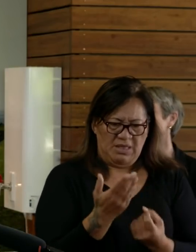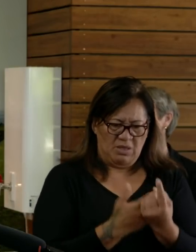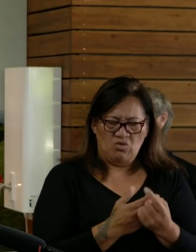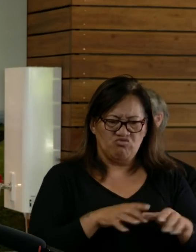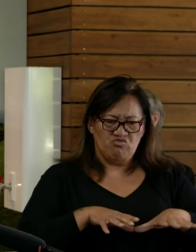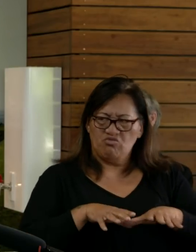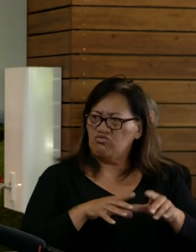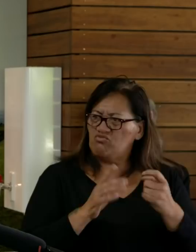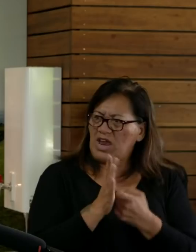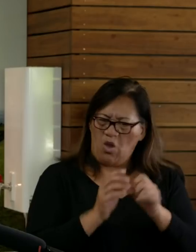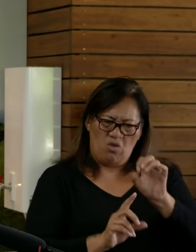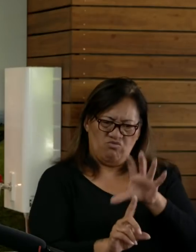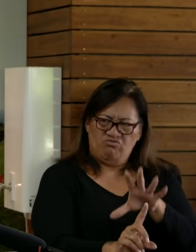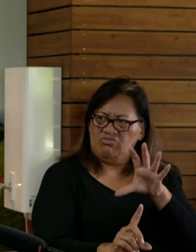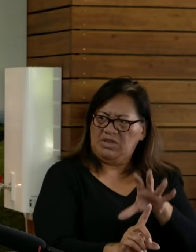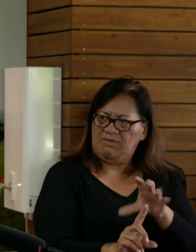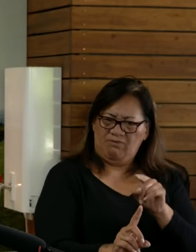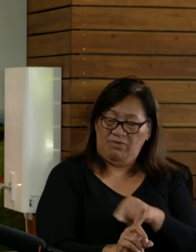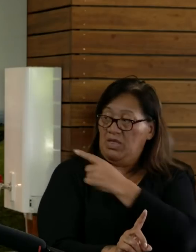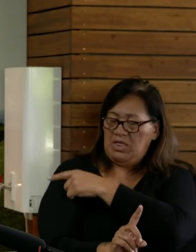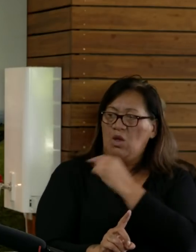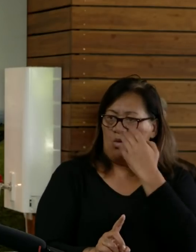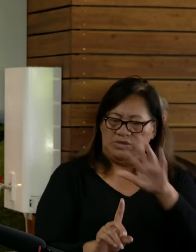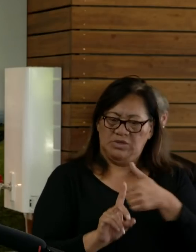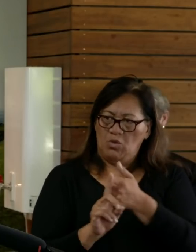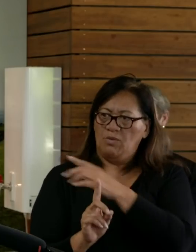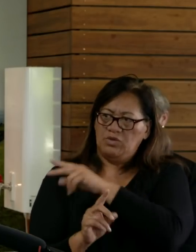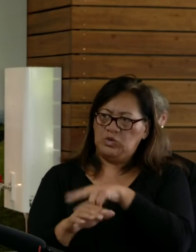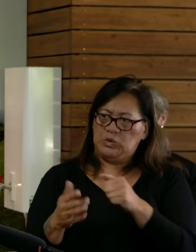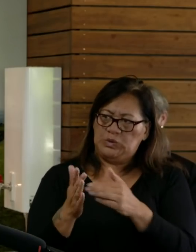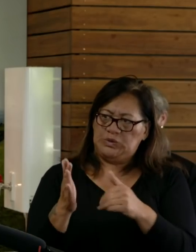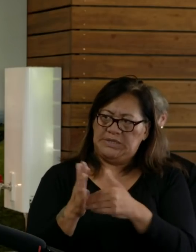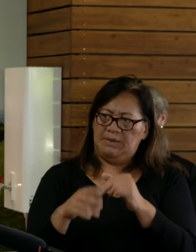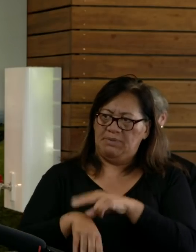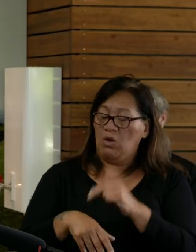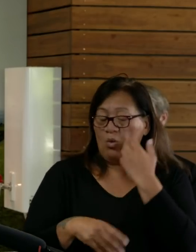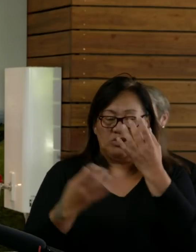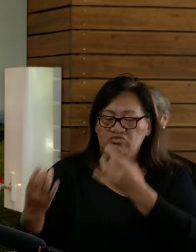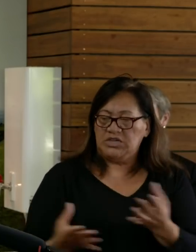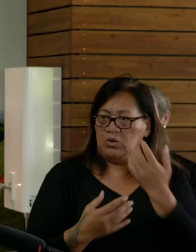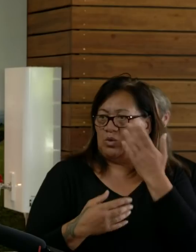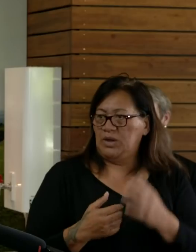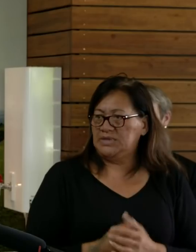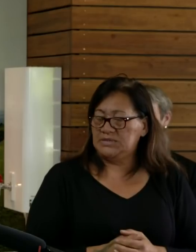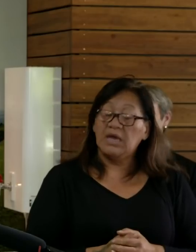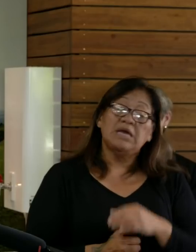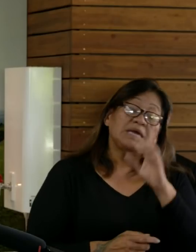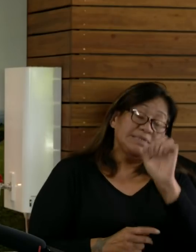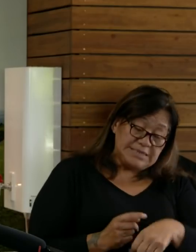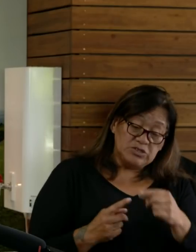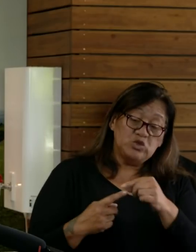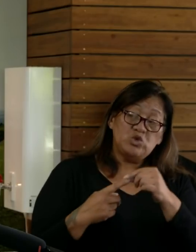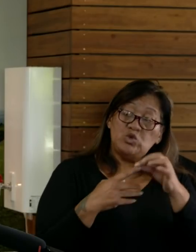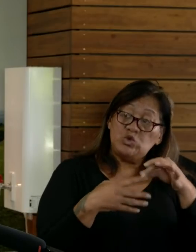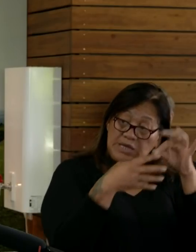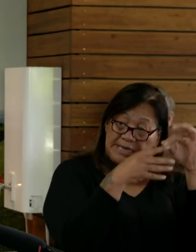radiological situations. And so that's what they exist and train for, and they're ready at all times. So unique, but well